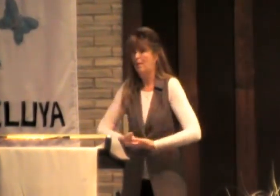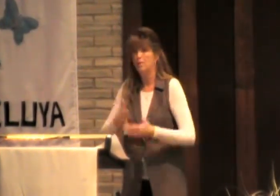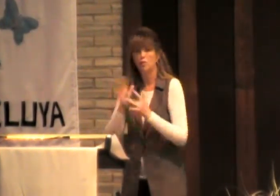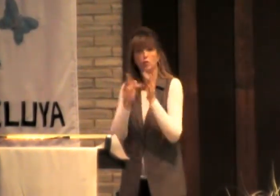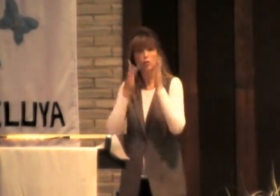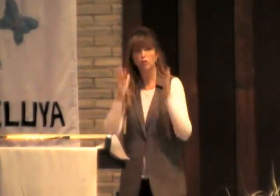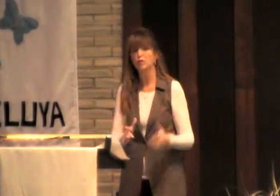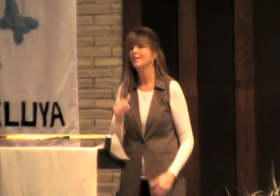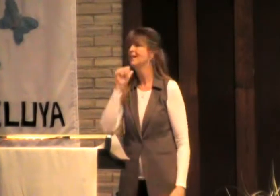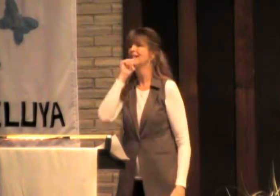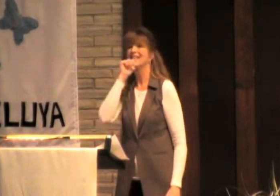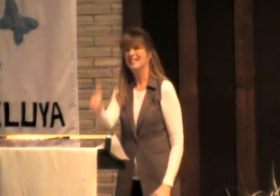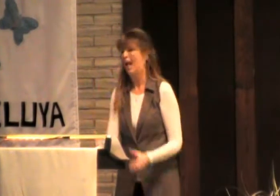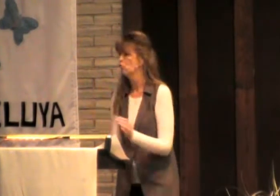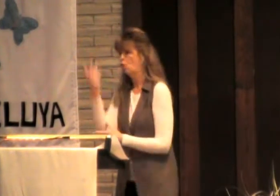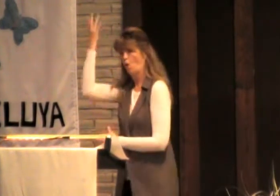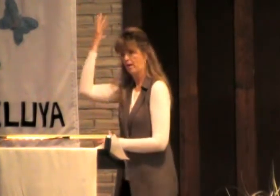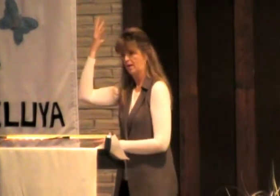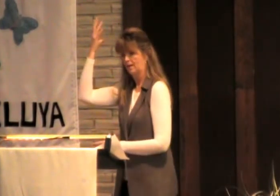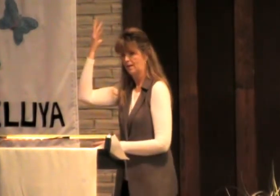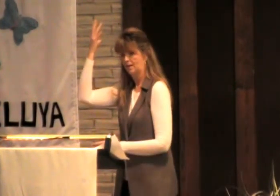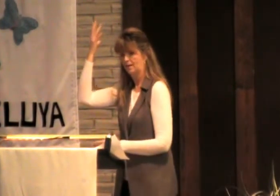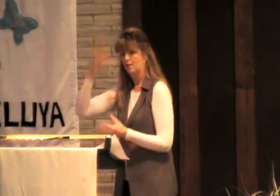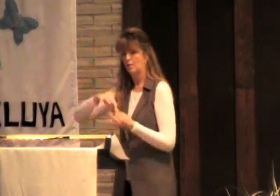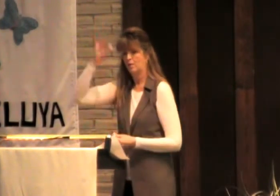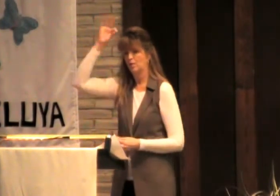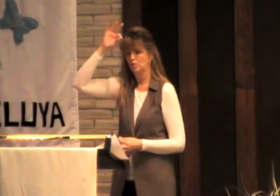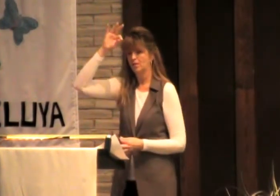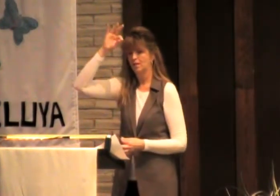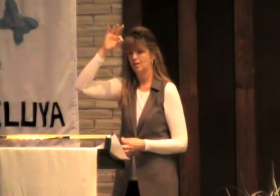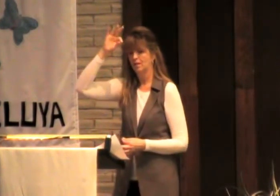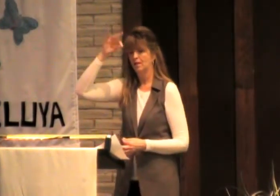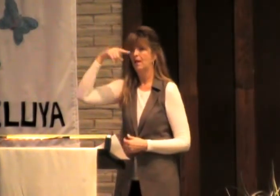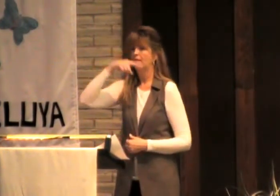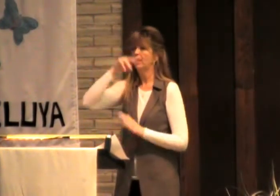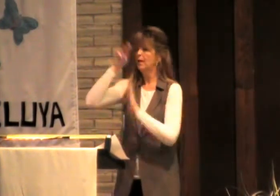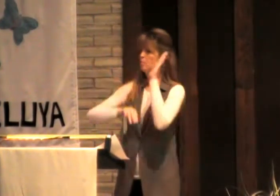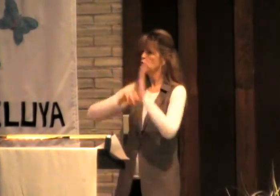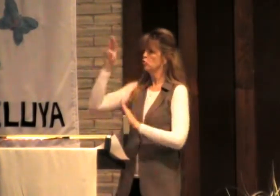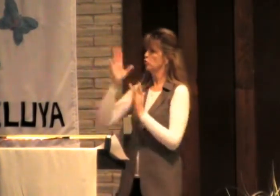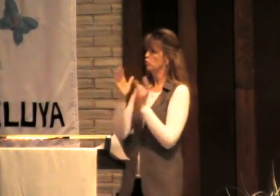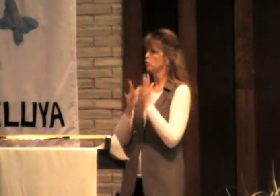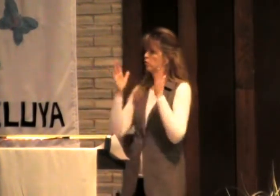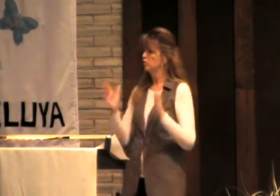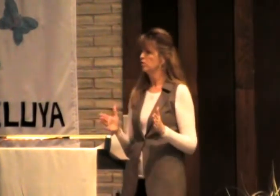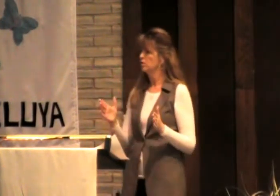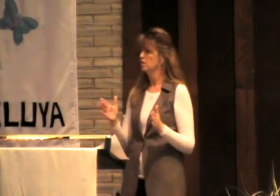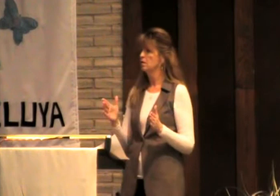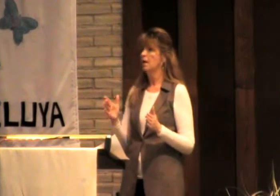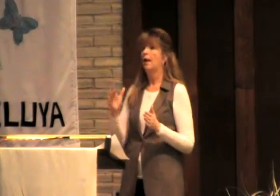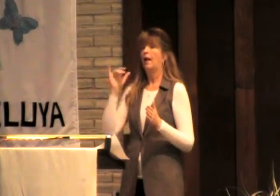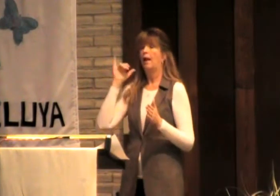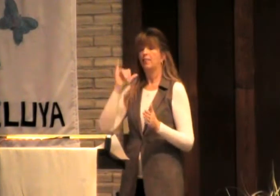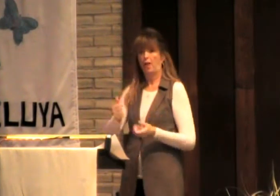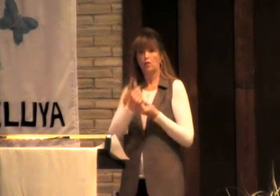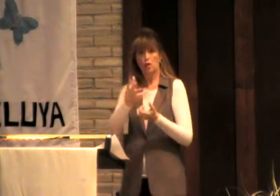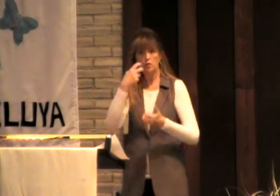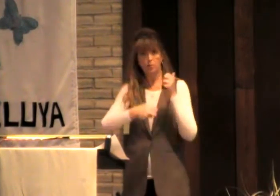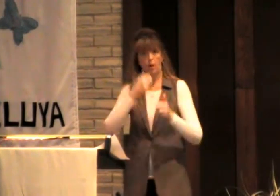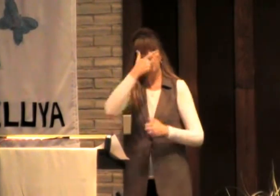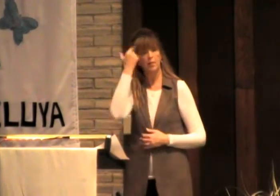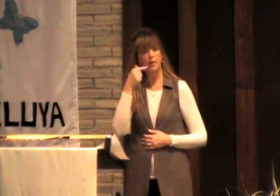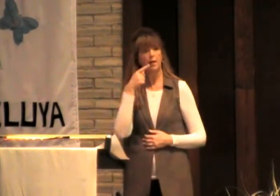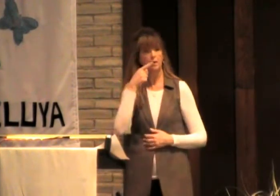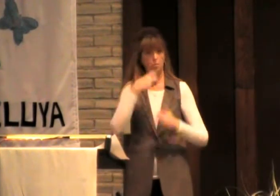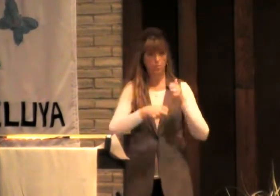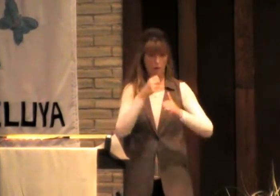a lot of baby Christians. It's not growing. It's not growing spiritually. They're immature Christians,